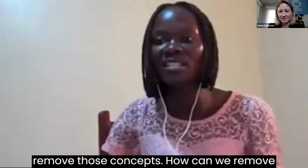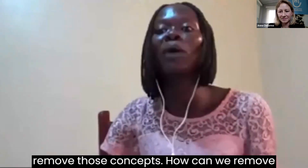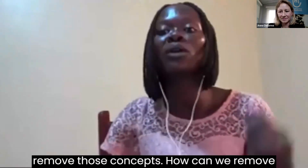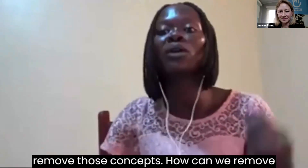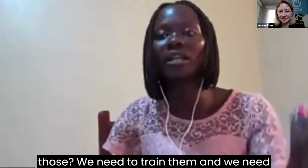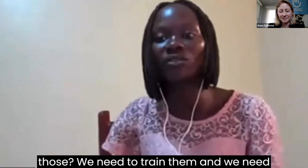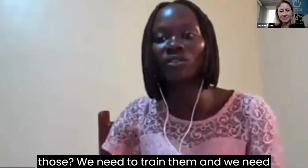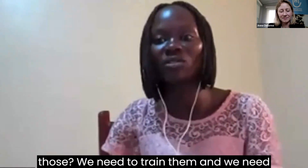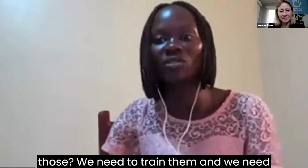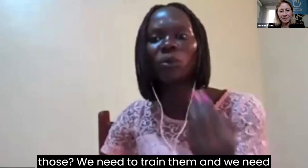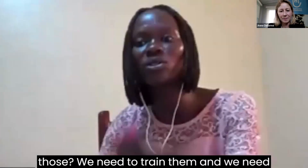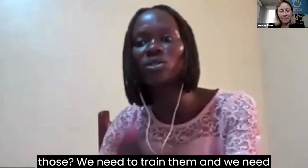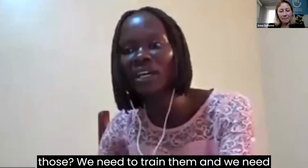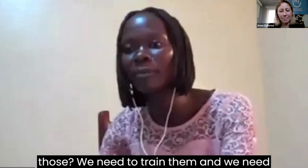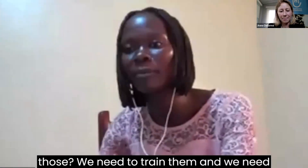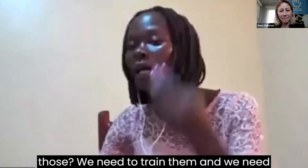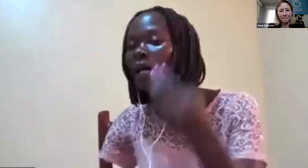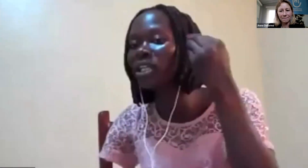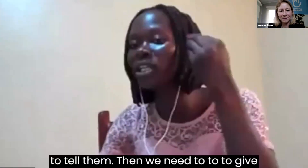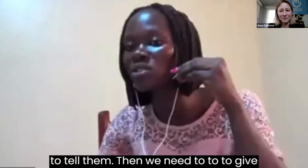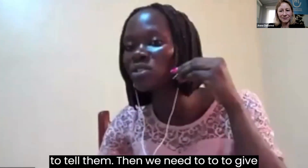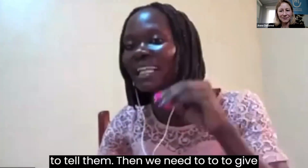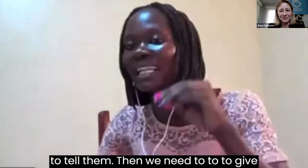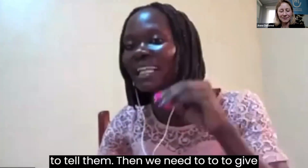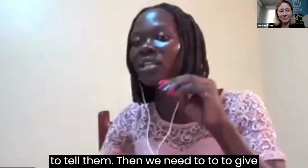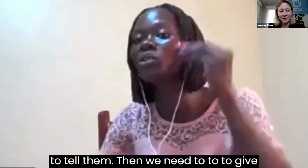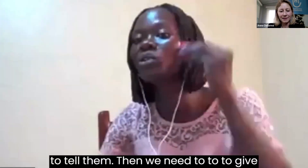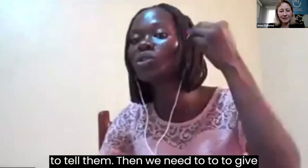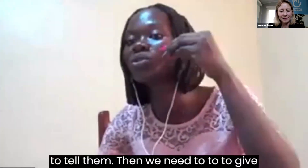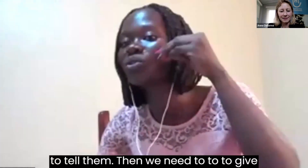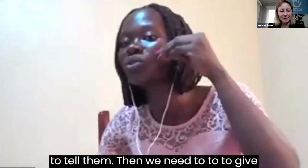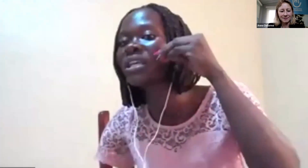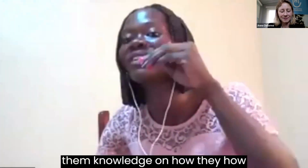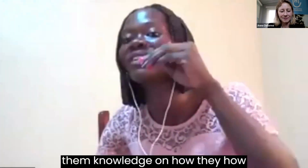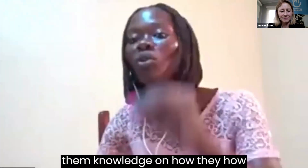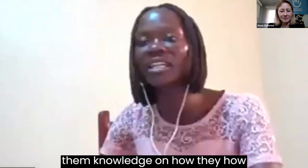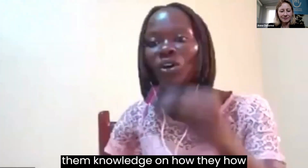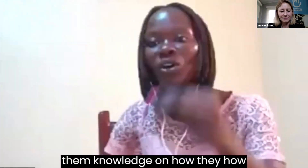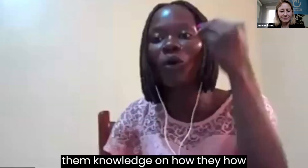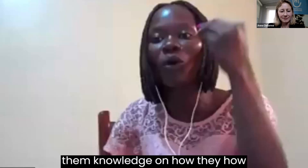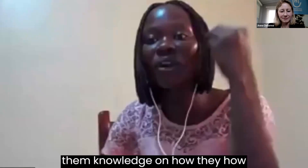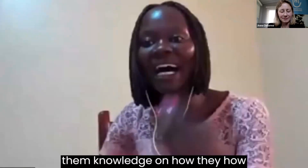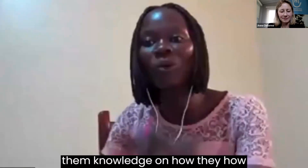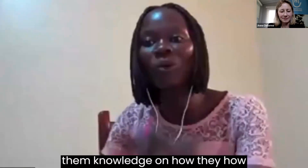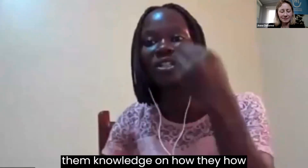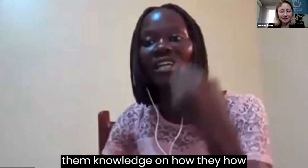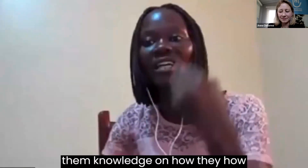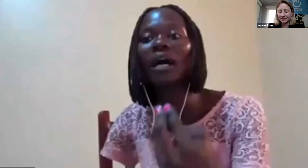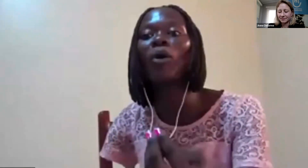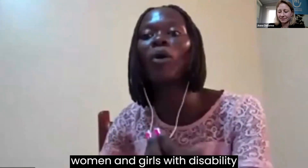How can we remove those concepts? We need to train them, and we need to tell them, we need to give them knowledge on